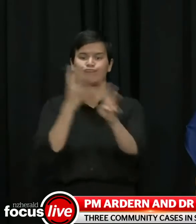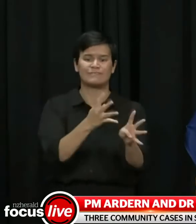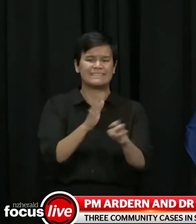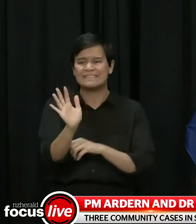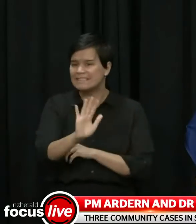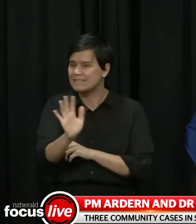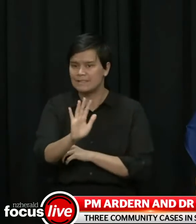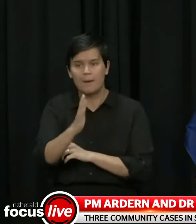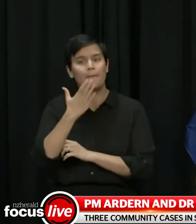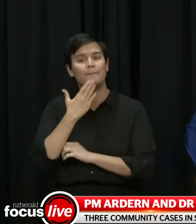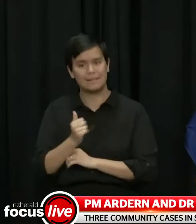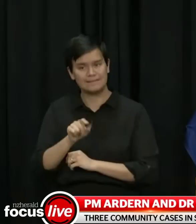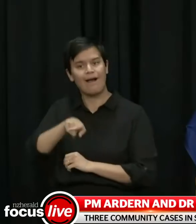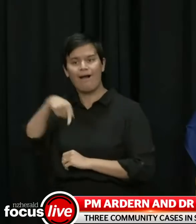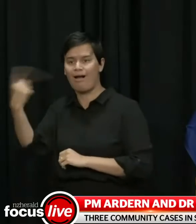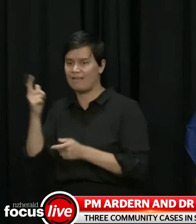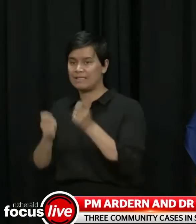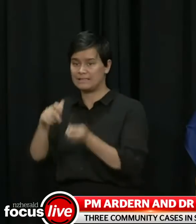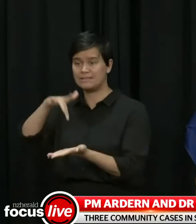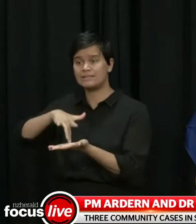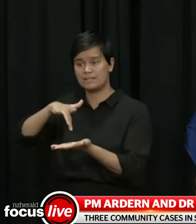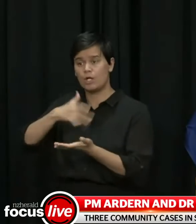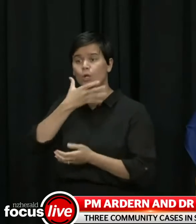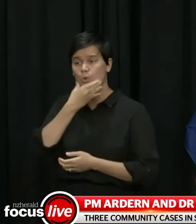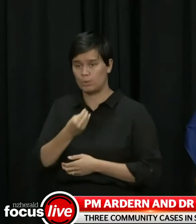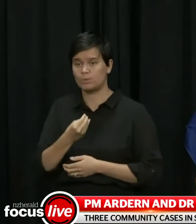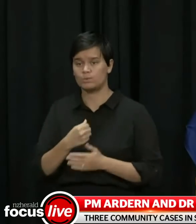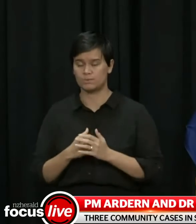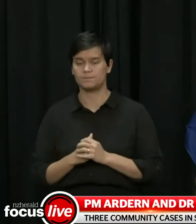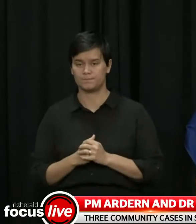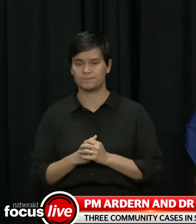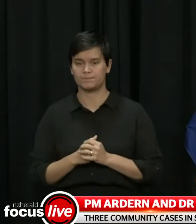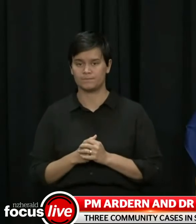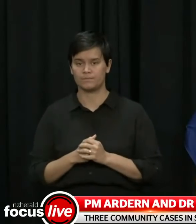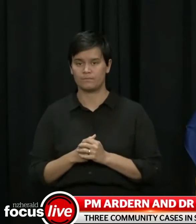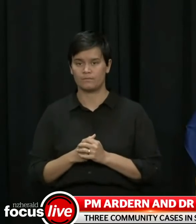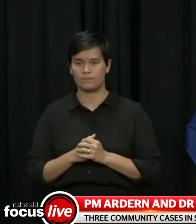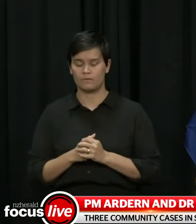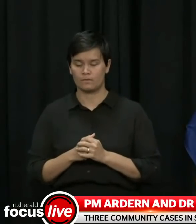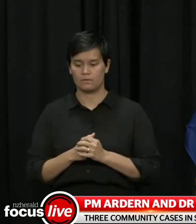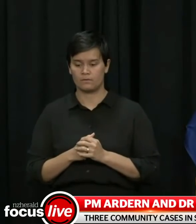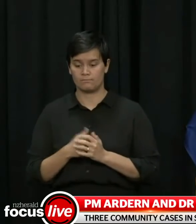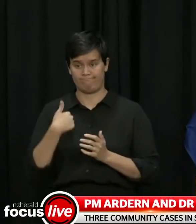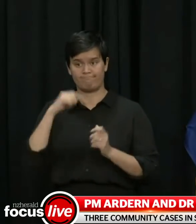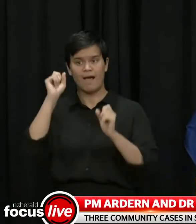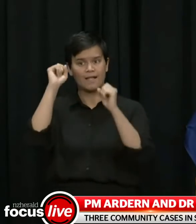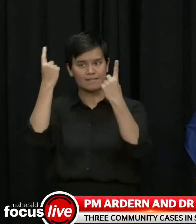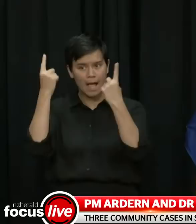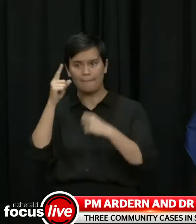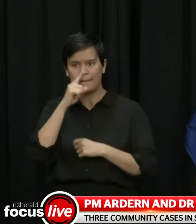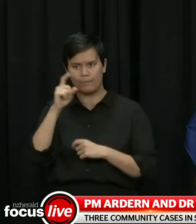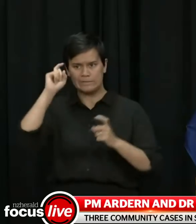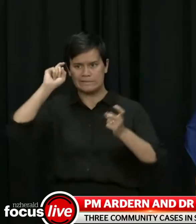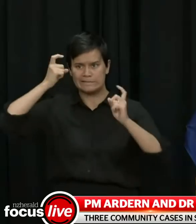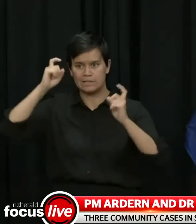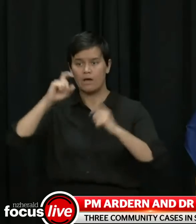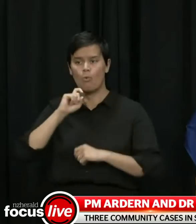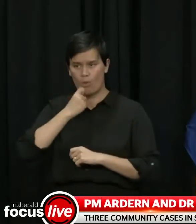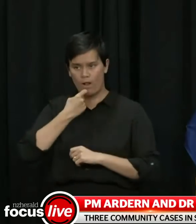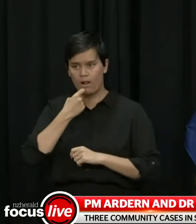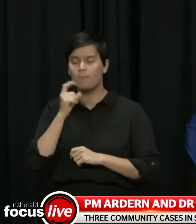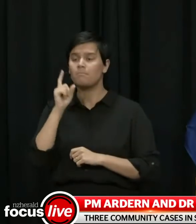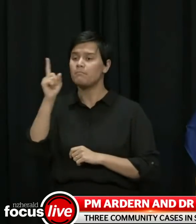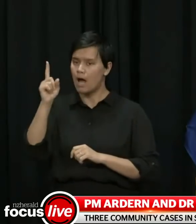other testing facilities in the community. Again, just to reiterate, I understand that people will be concerned. However, I do want to